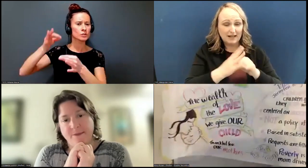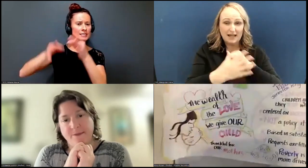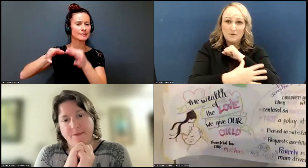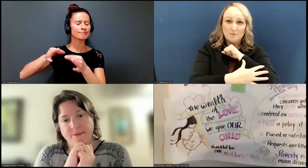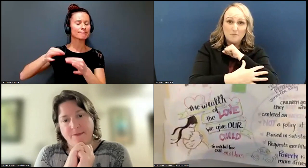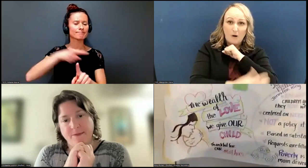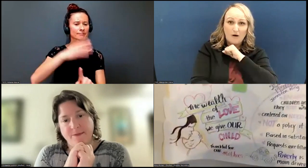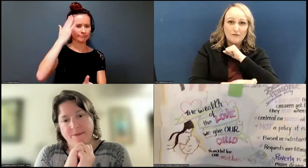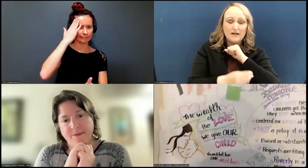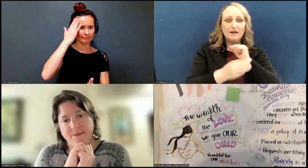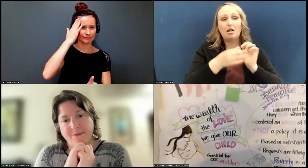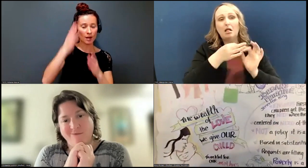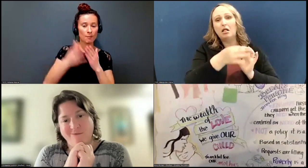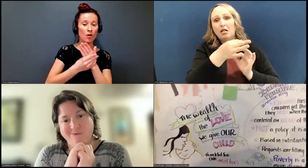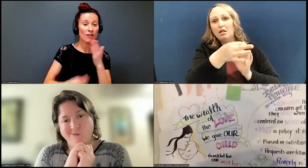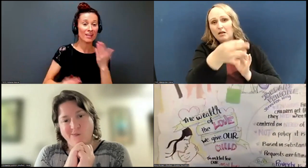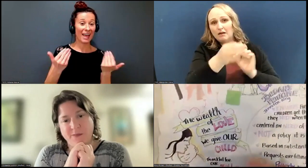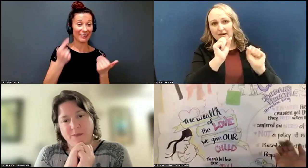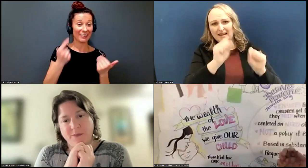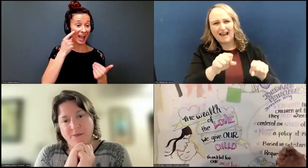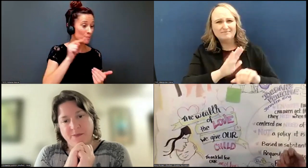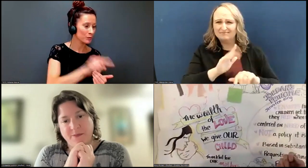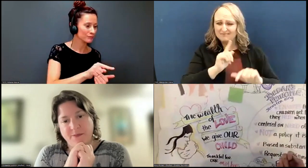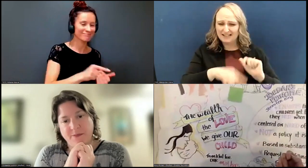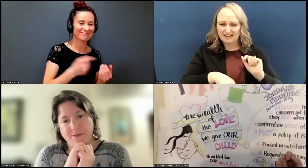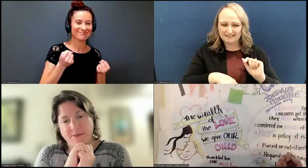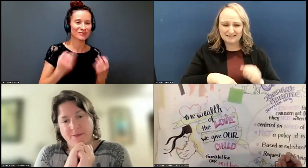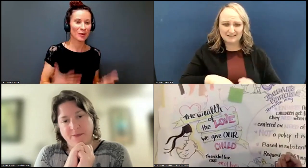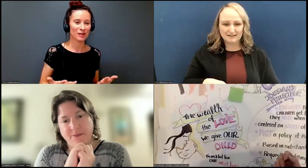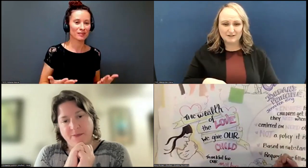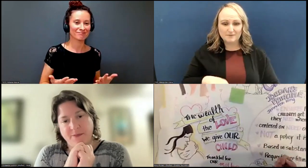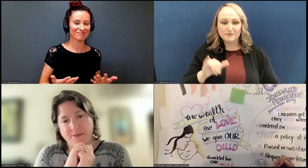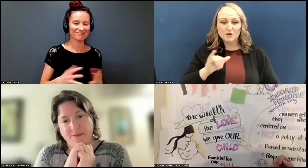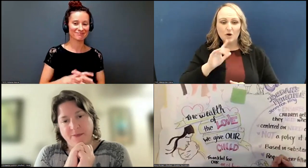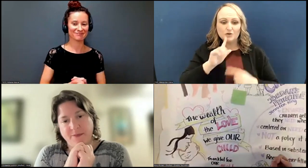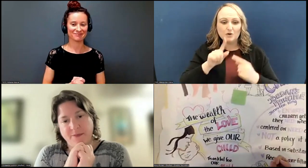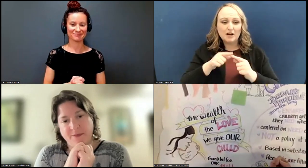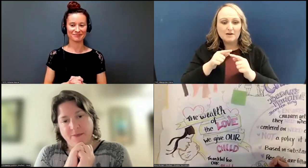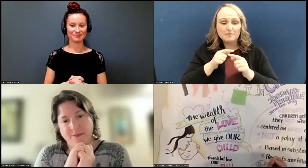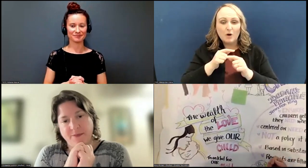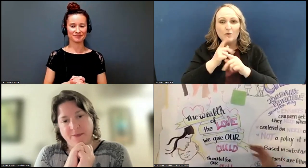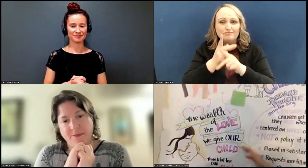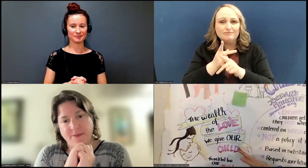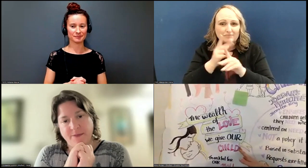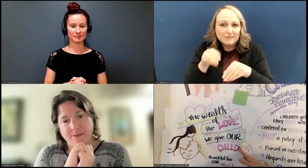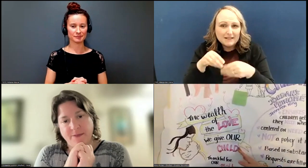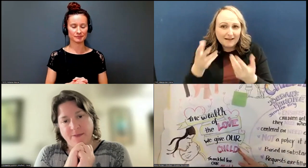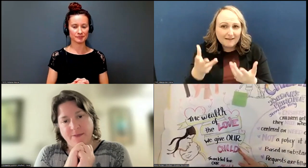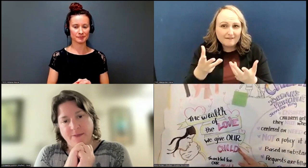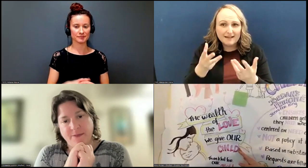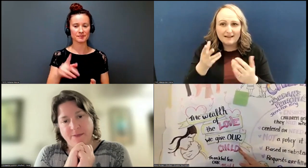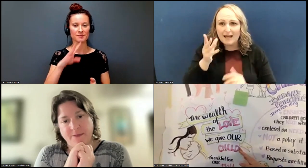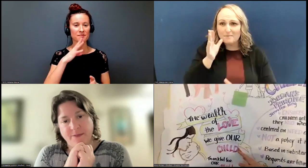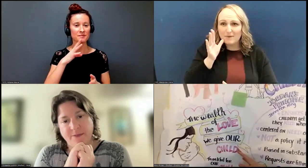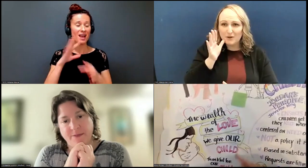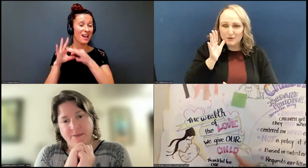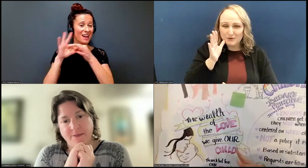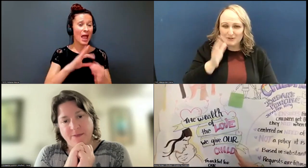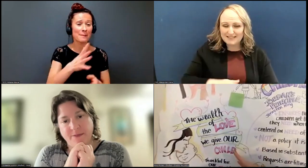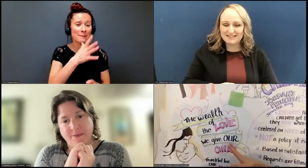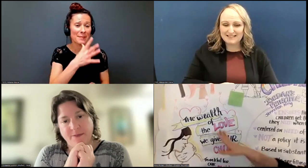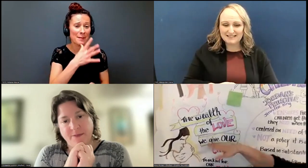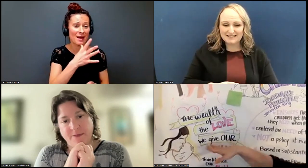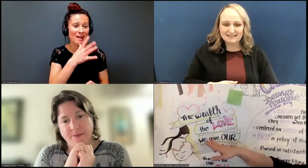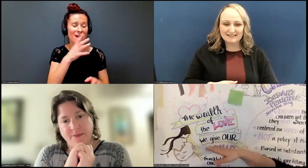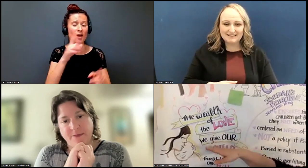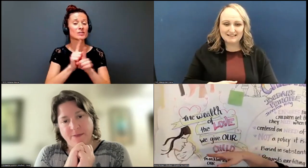was just, and it came up elsewhere, but around caregiving and mothers. And in our opening, this also was shared in a few